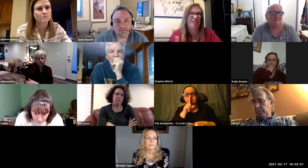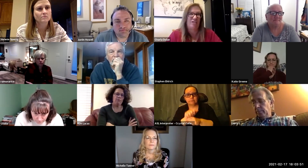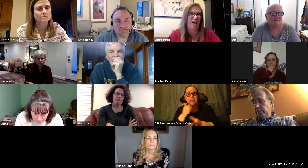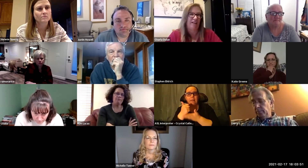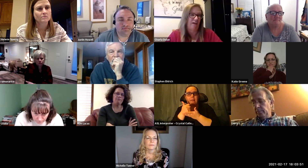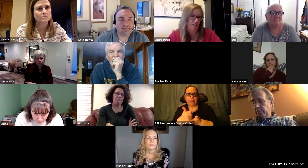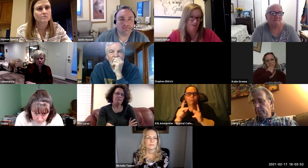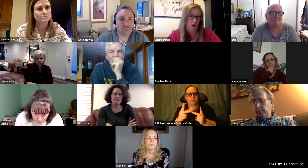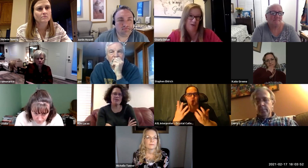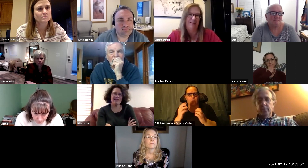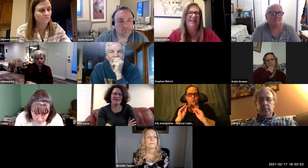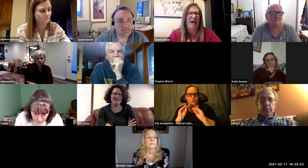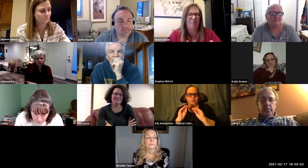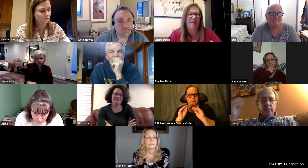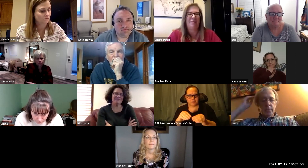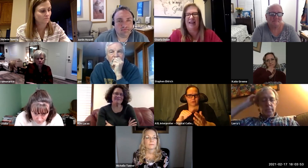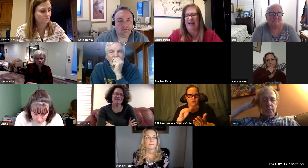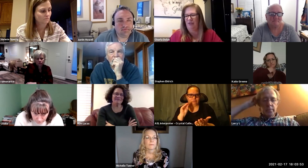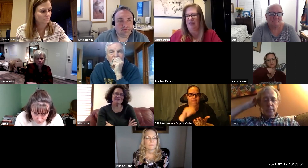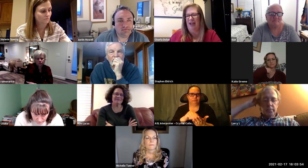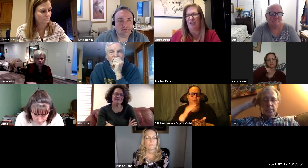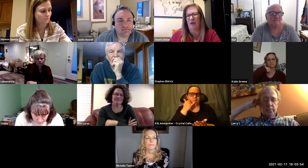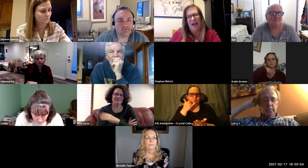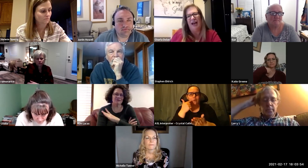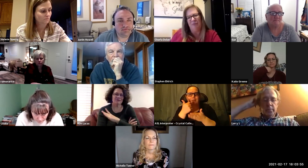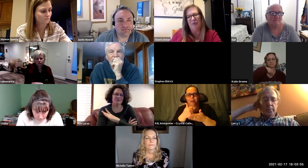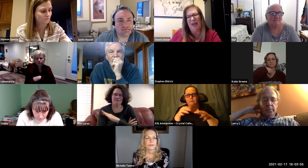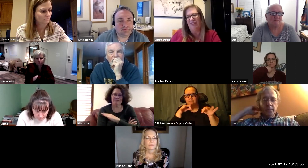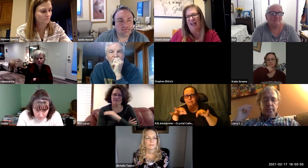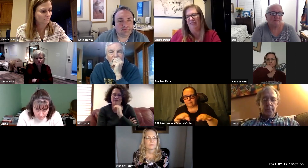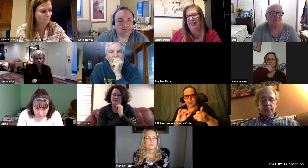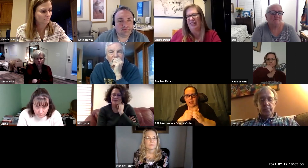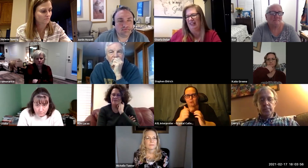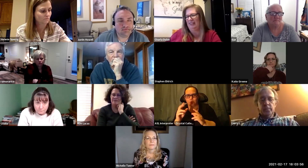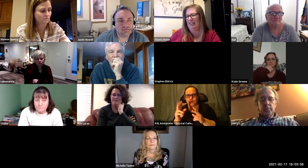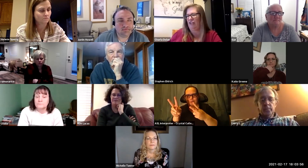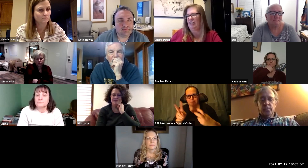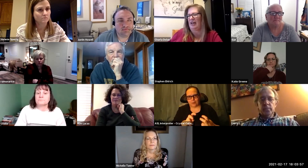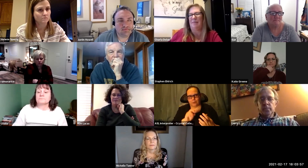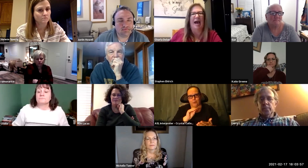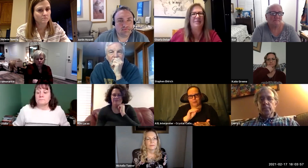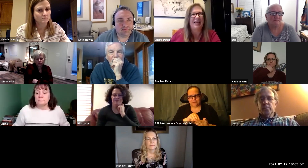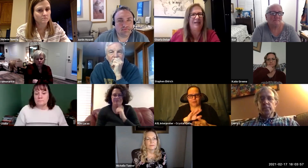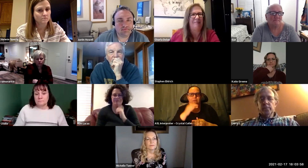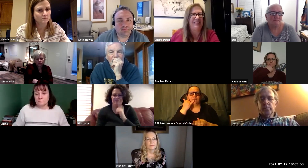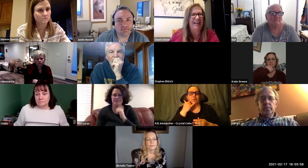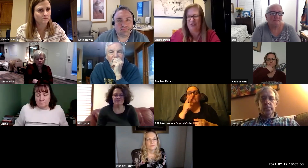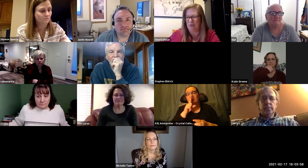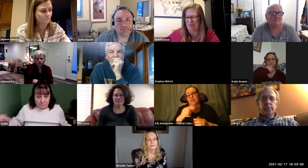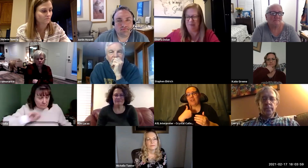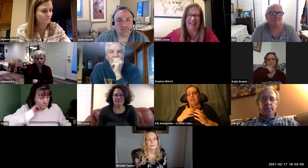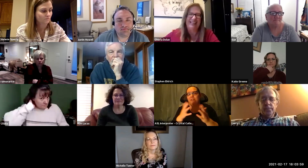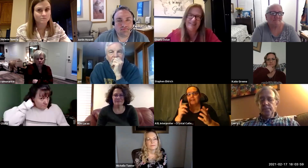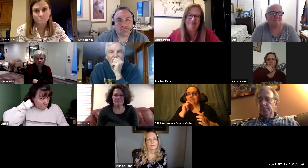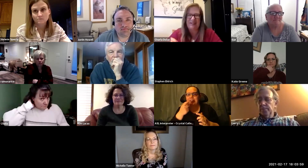want to install it on their phone, help them guide through that. So we have a lot of neat different apps coming up the next